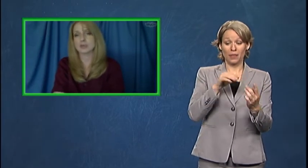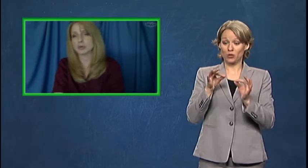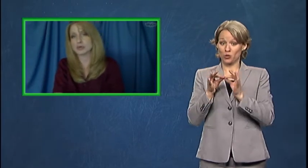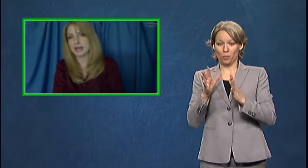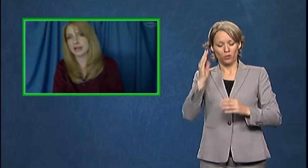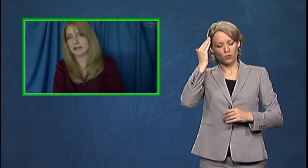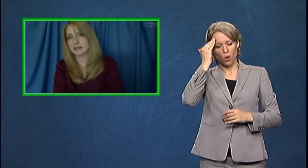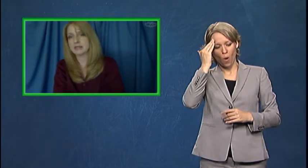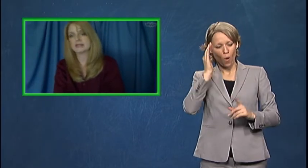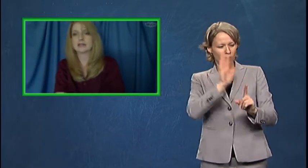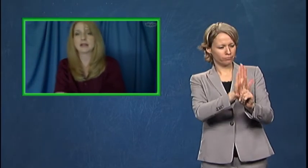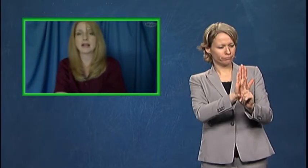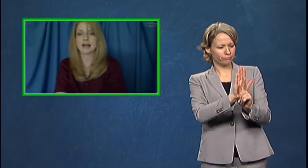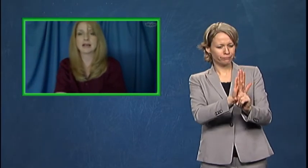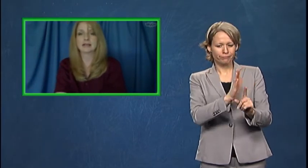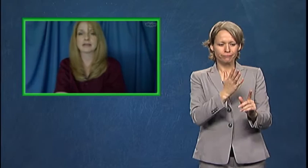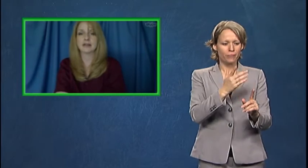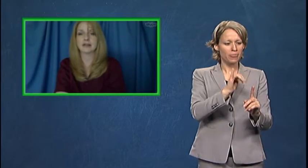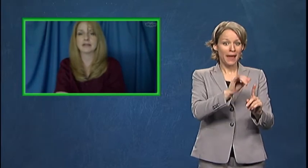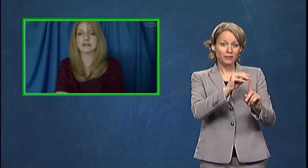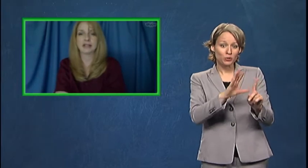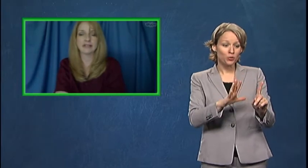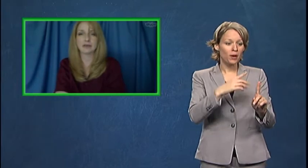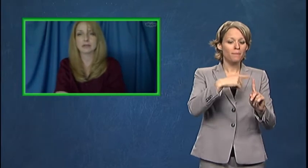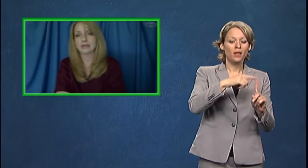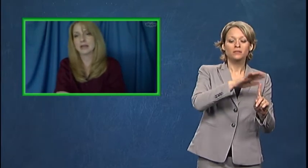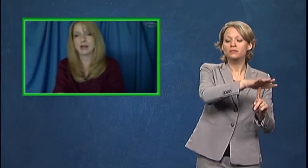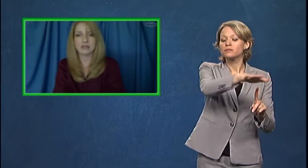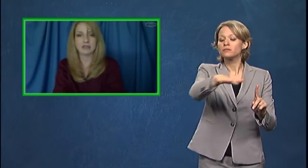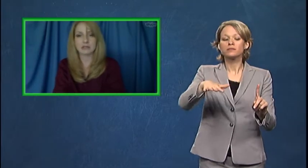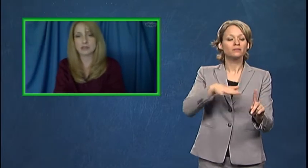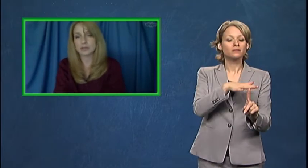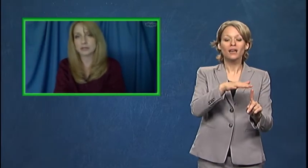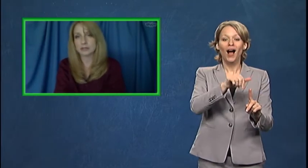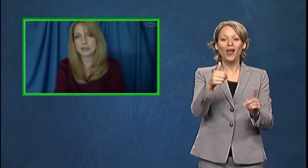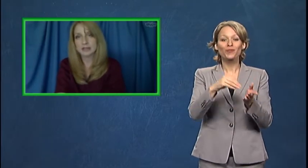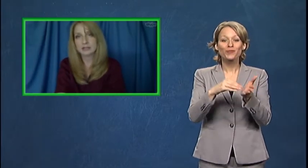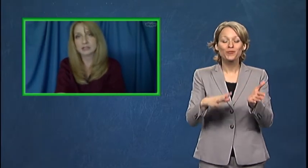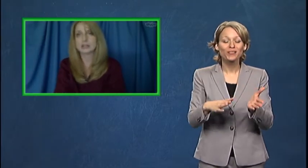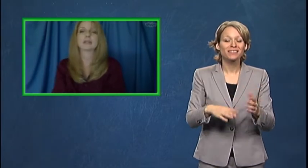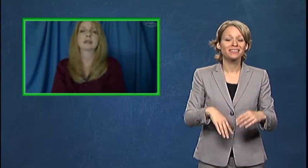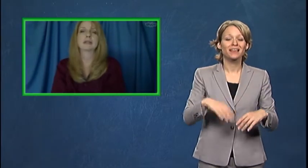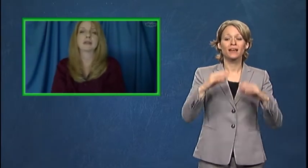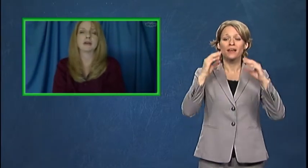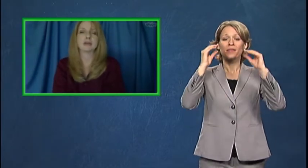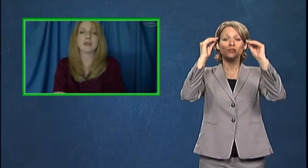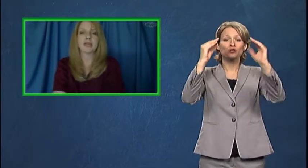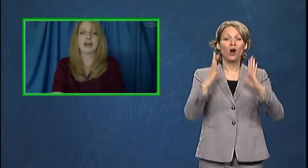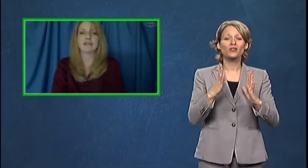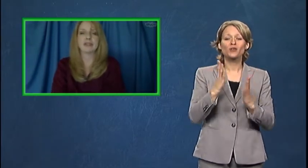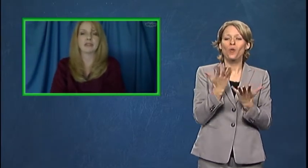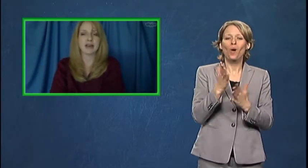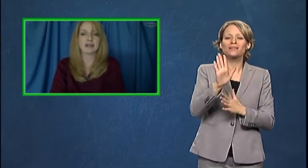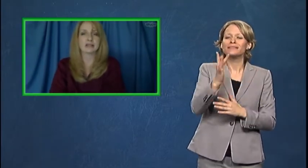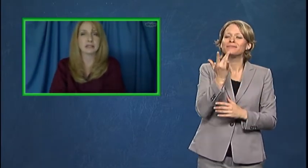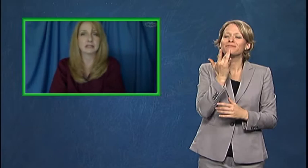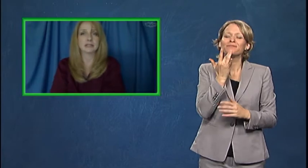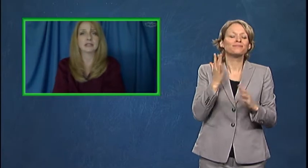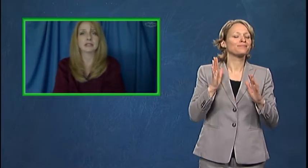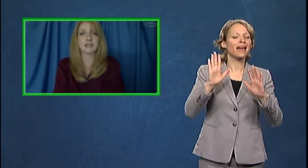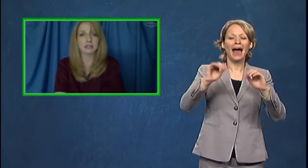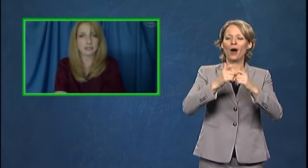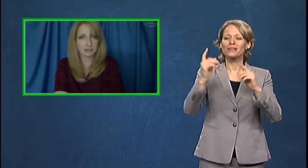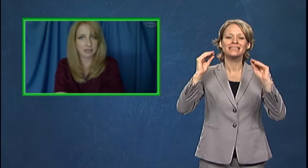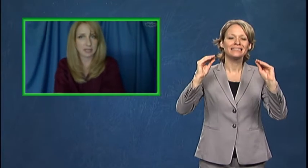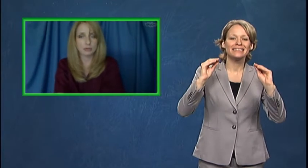the personalities in the class and the flavor of the instructor's lecture. And having that